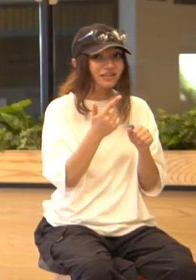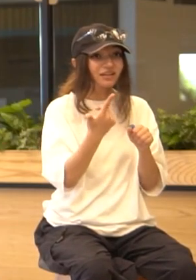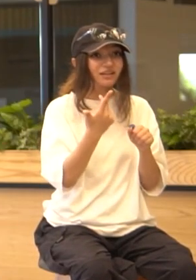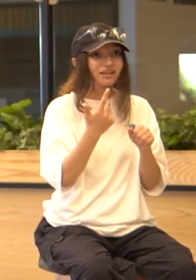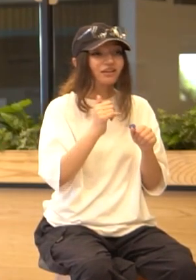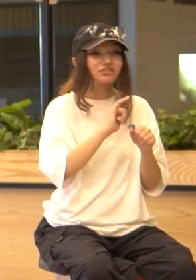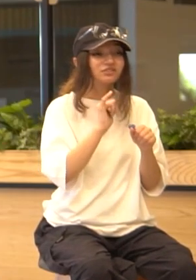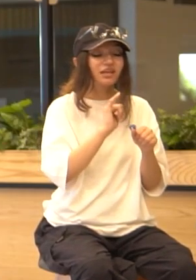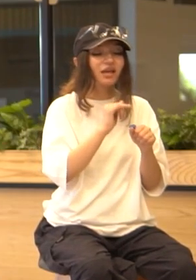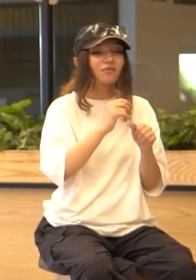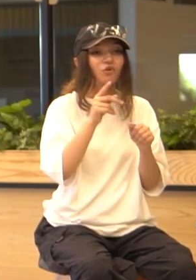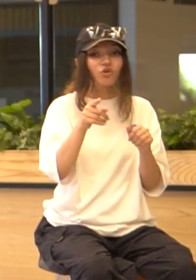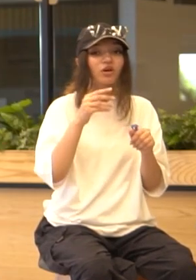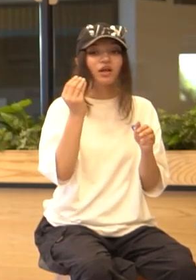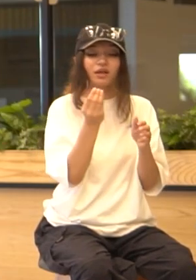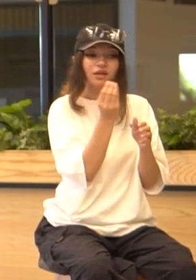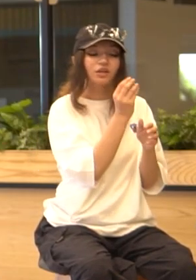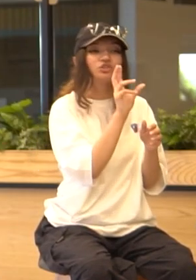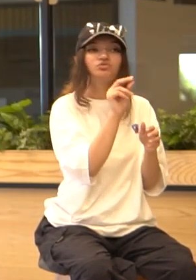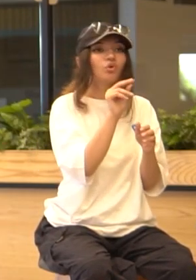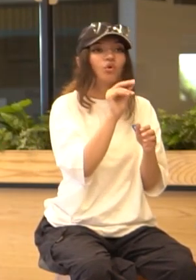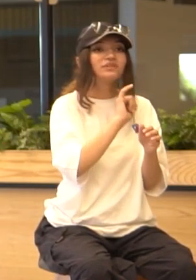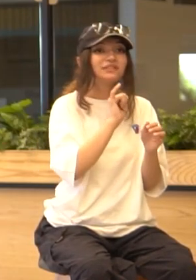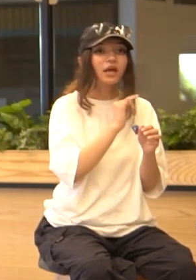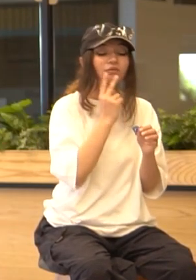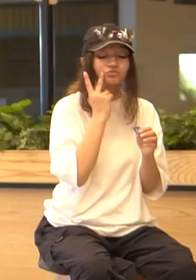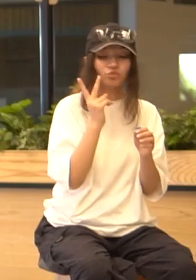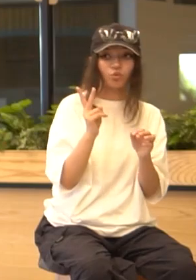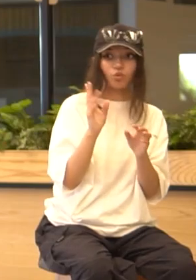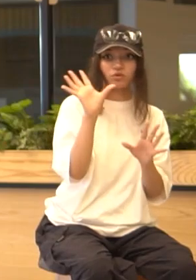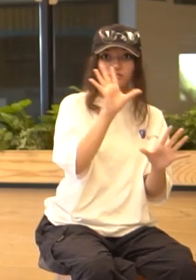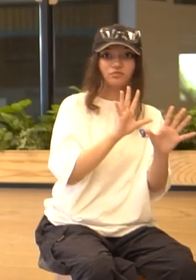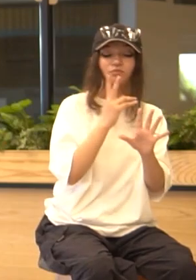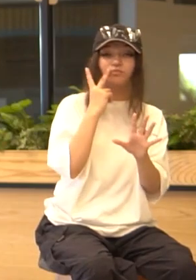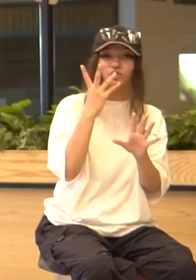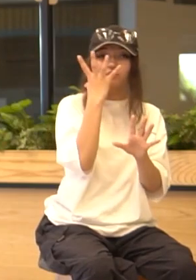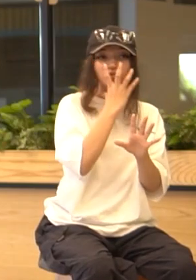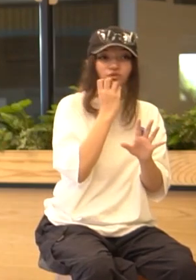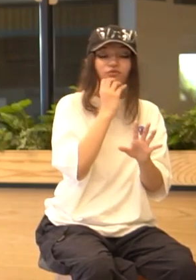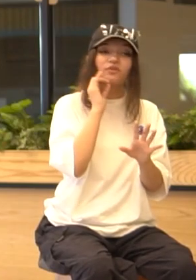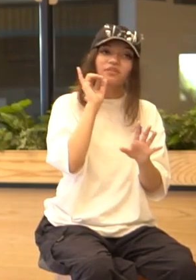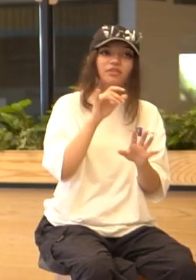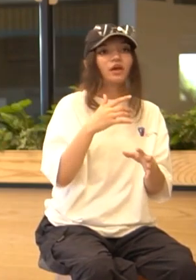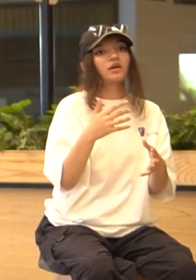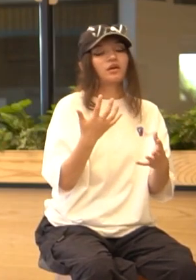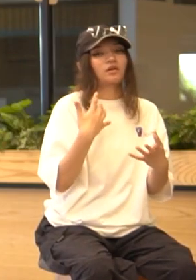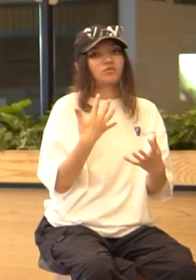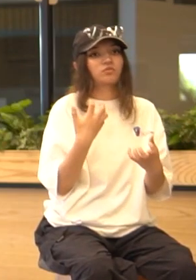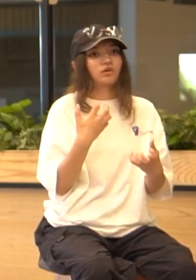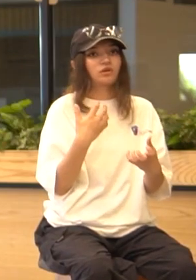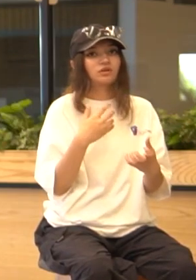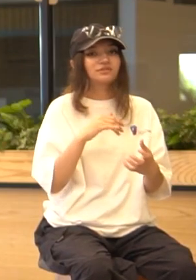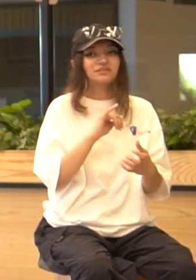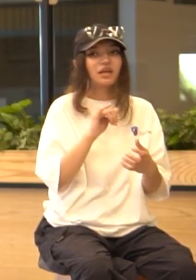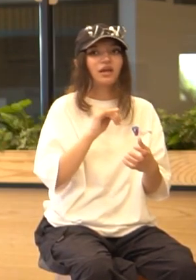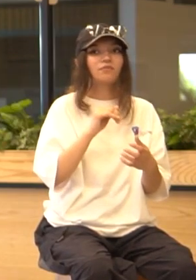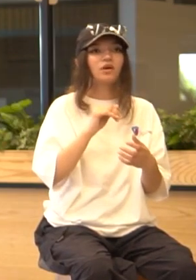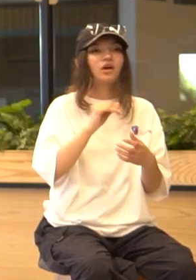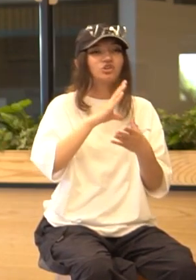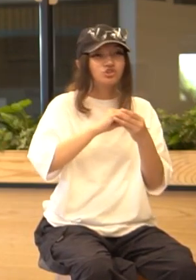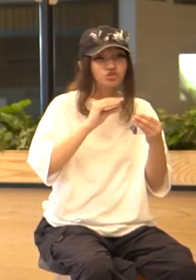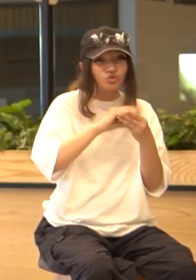a visual rather than like typography. Those were the complicated pieces because I was just treating it as a whole visual piece rather